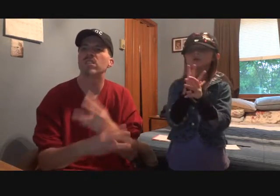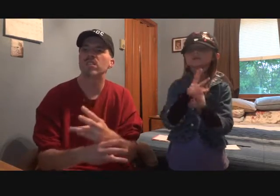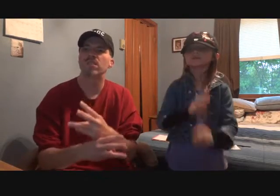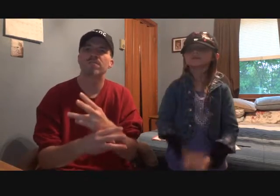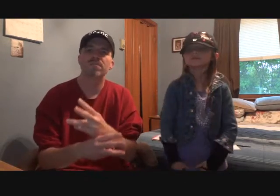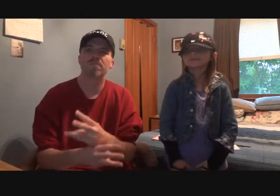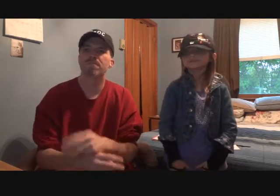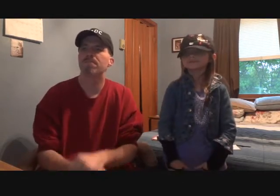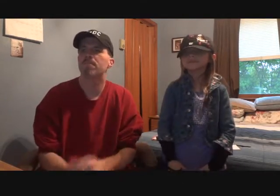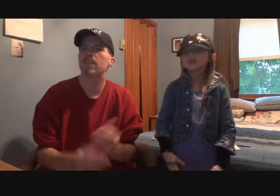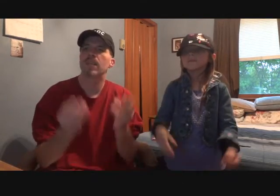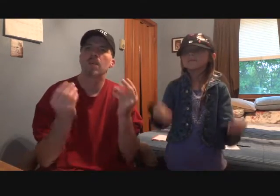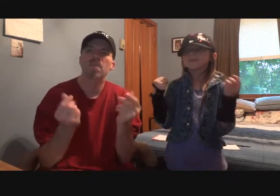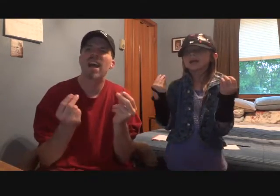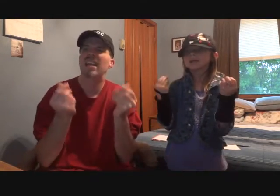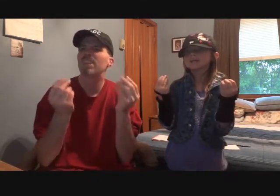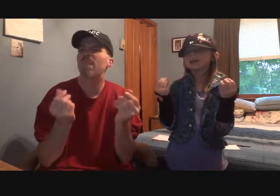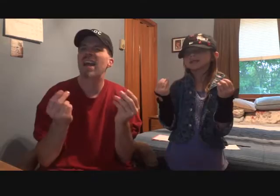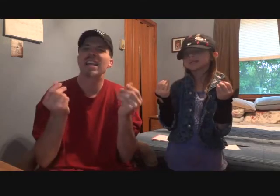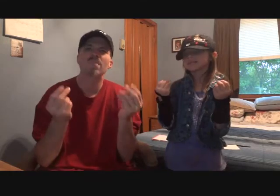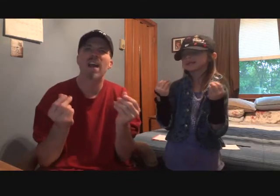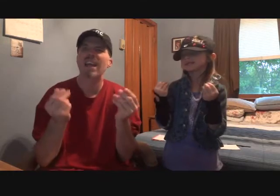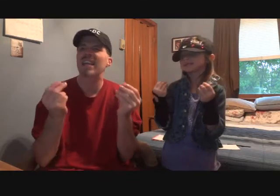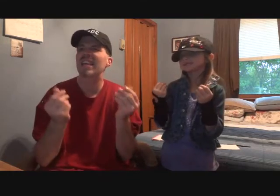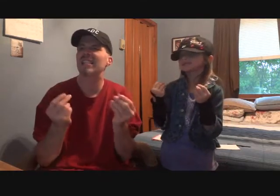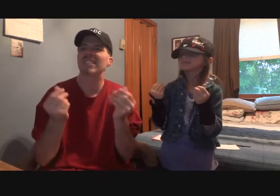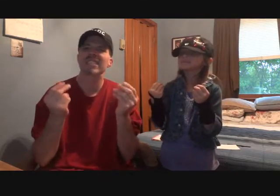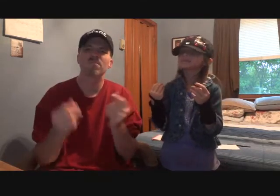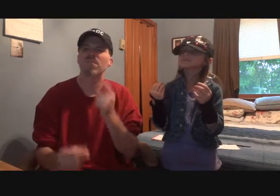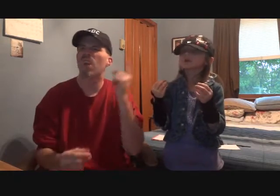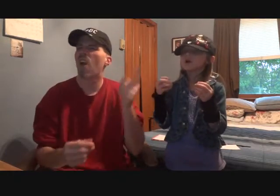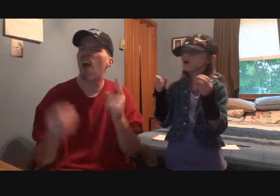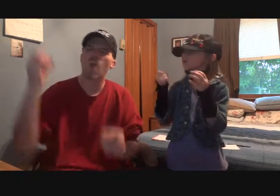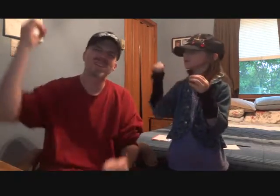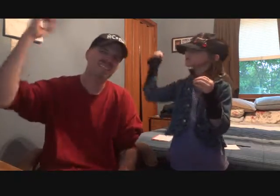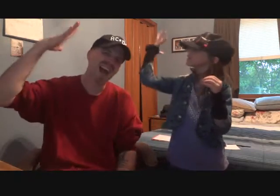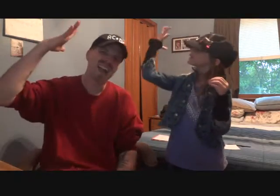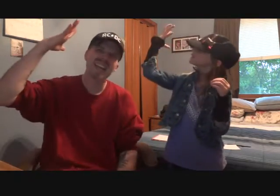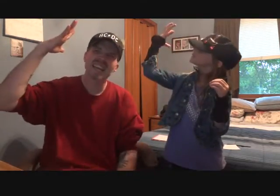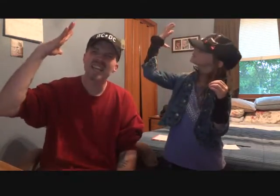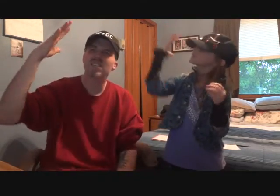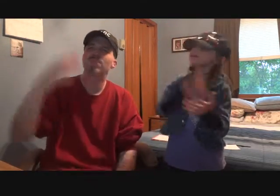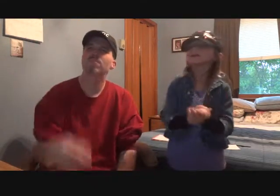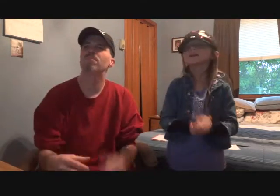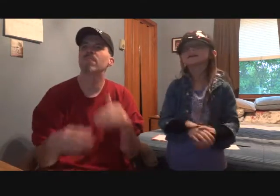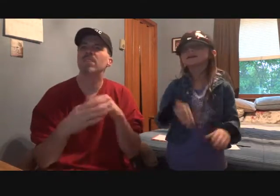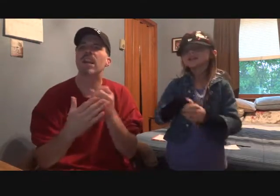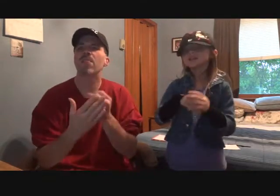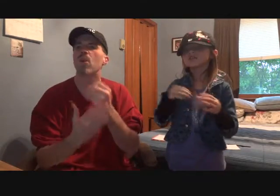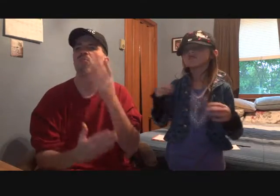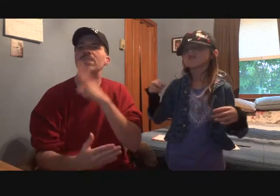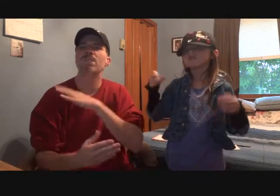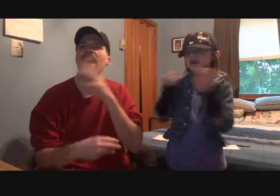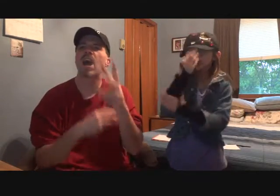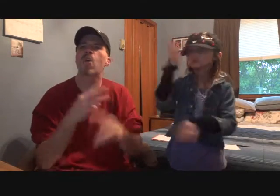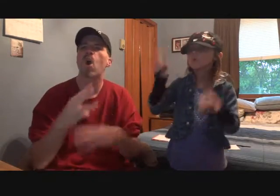Money, money, money Always sunny In the rich man's